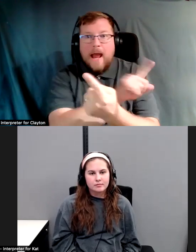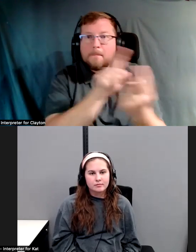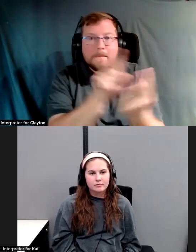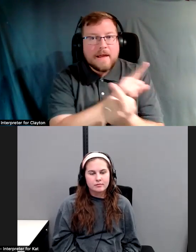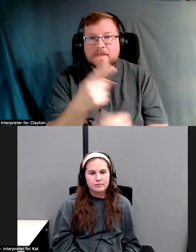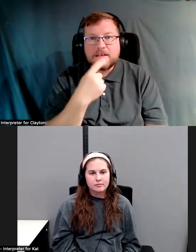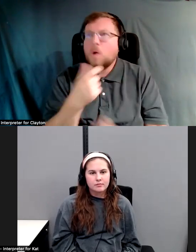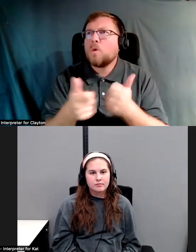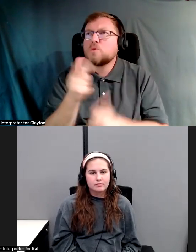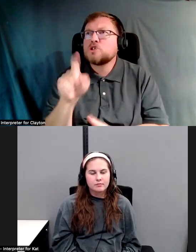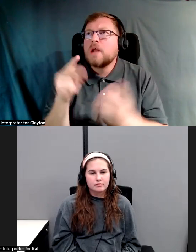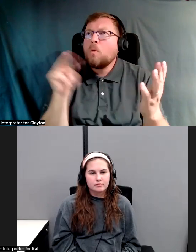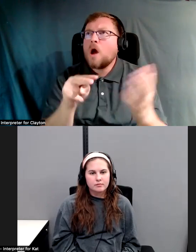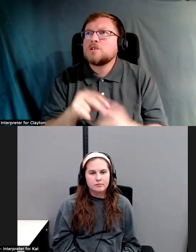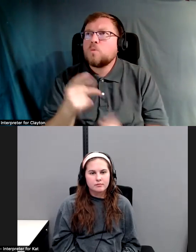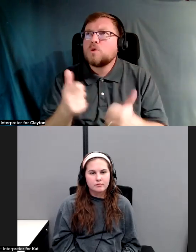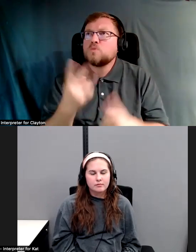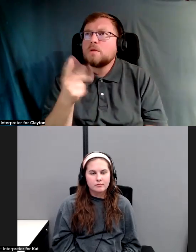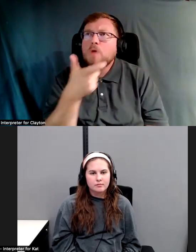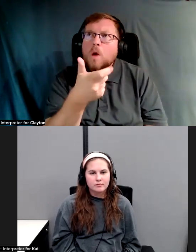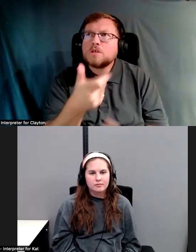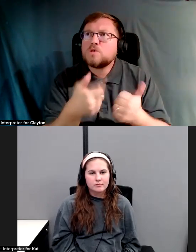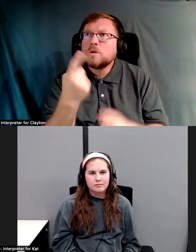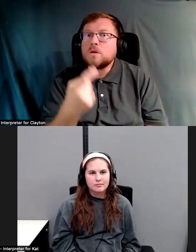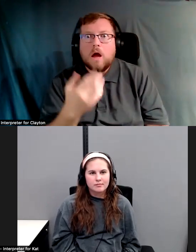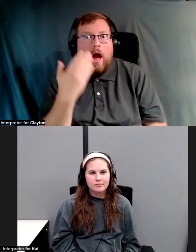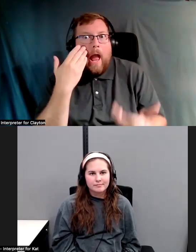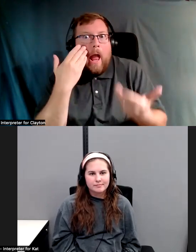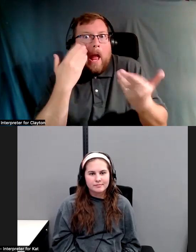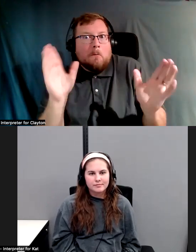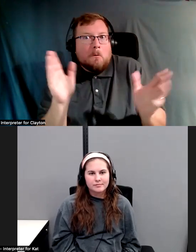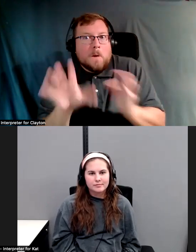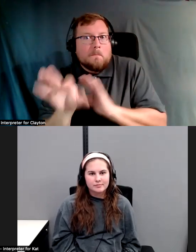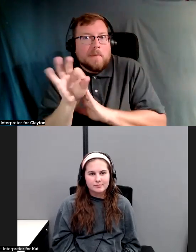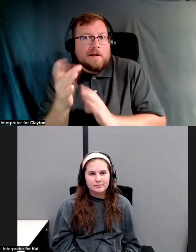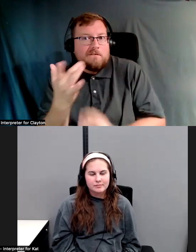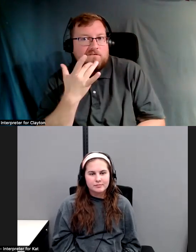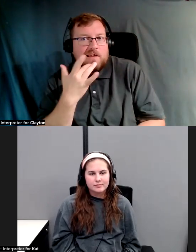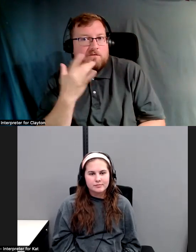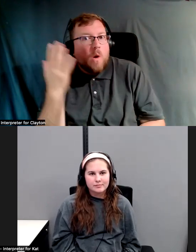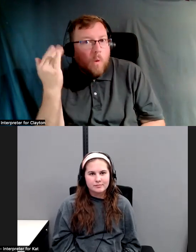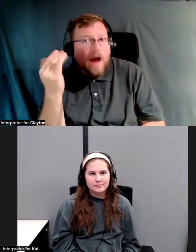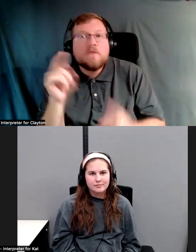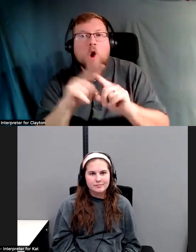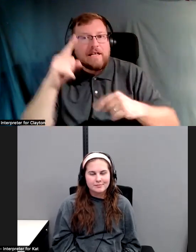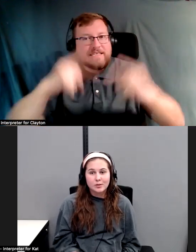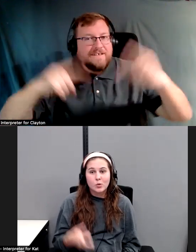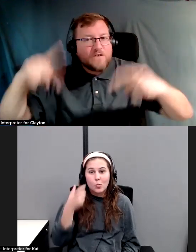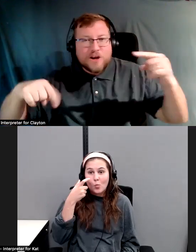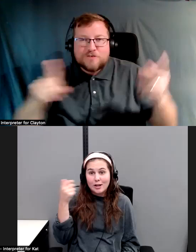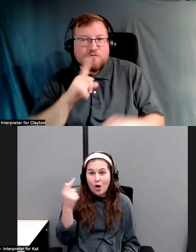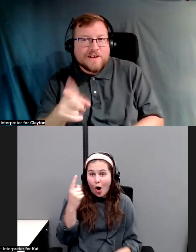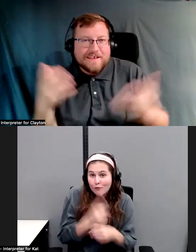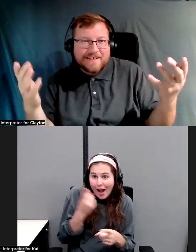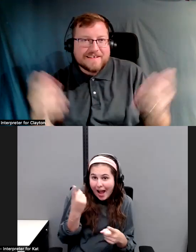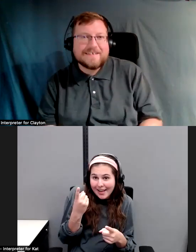should I watch?" And I'm like, I don't know. Like, it's hard for me to pick a favorite because Maybe I they're all should watch different. all of them. What's wrong with that? I should